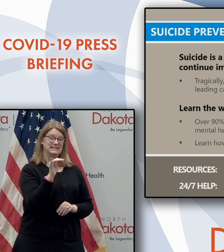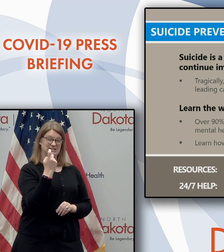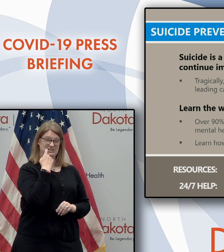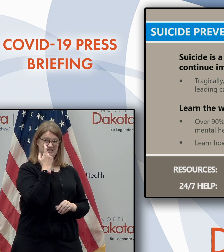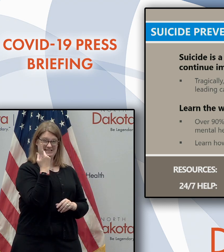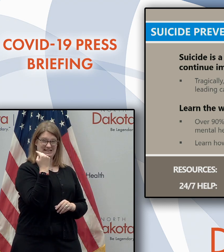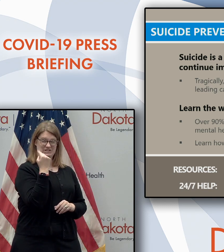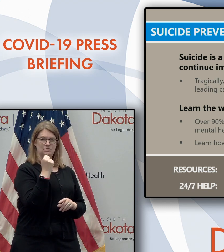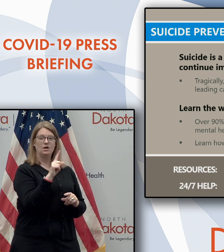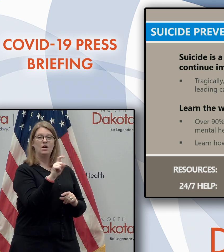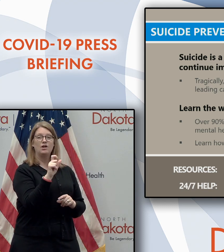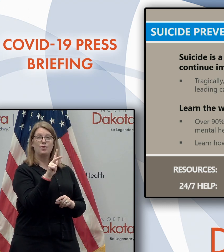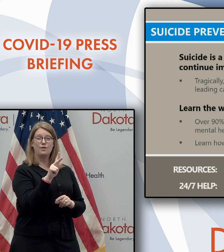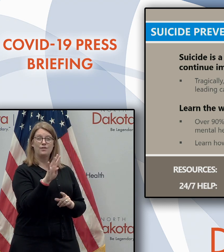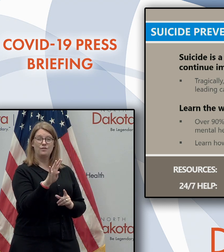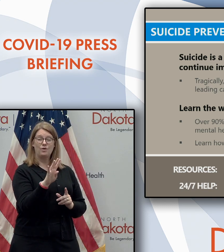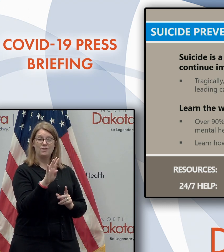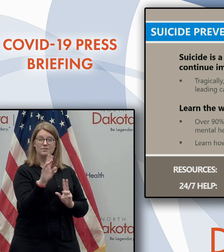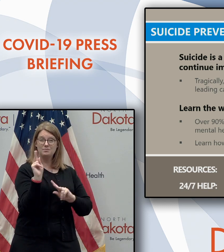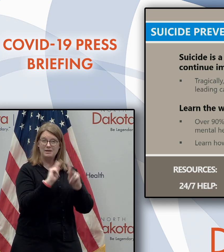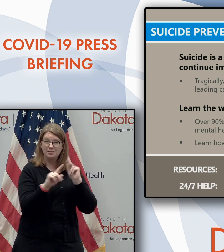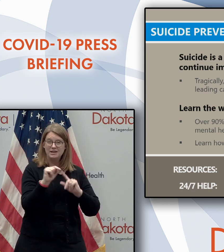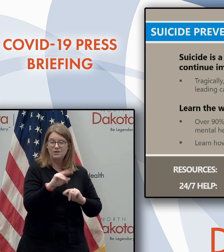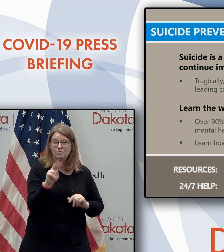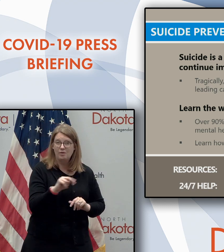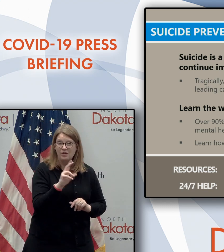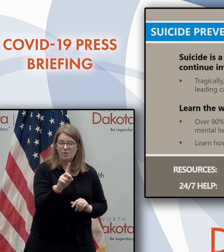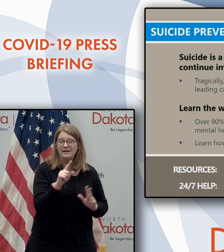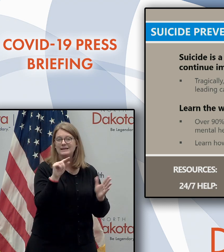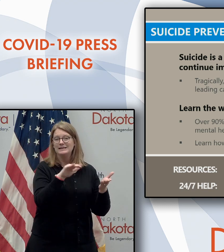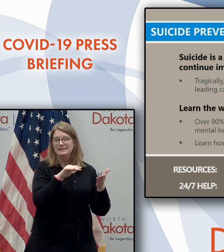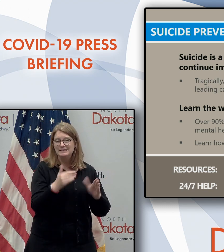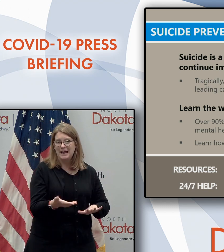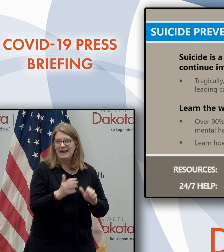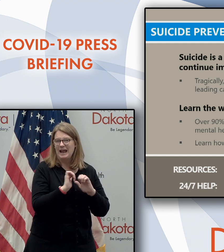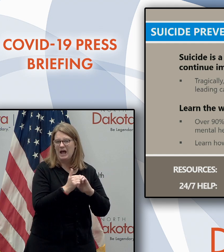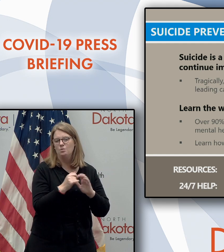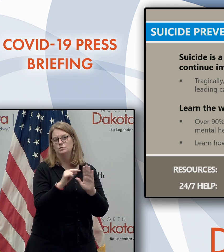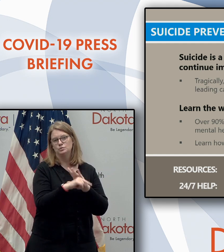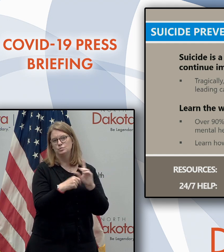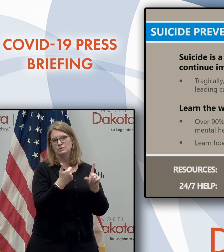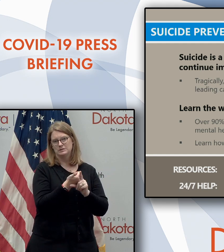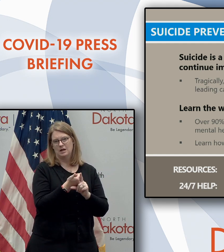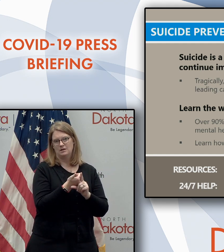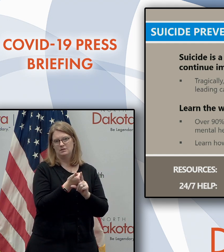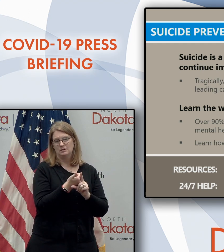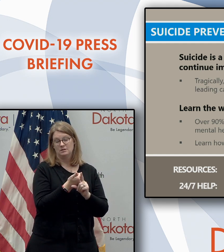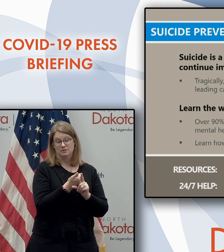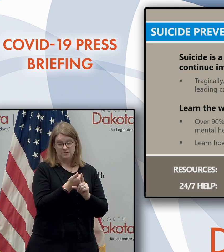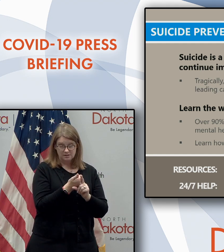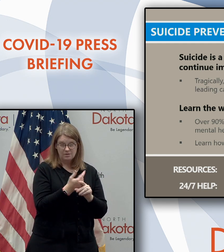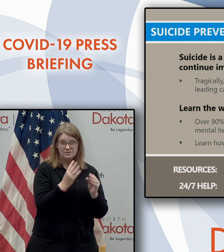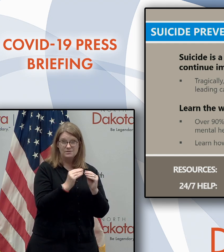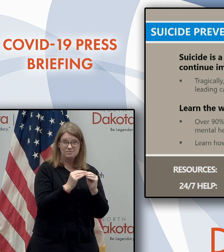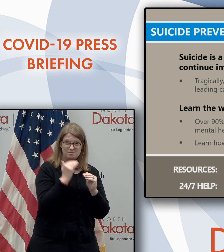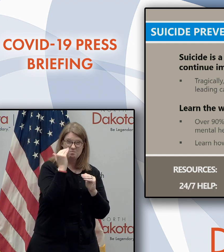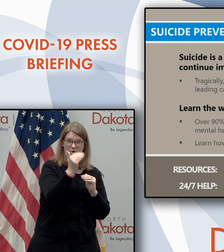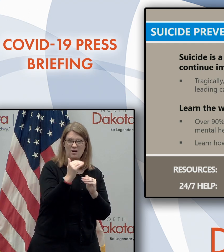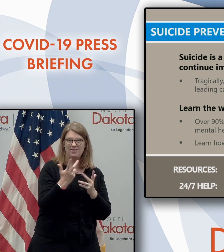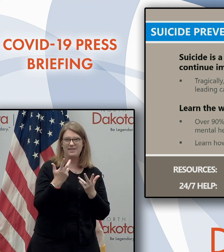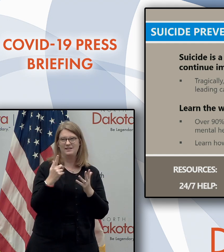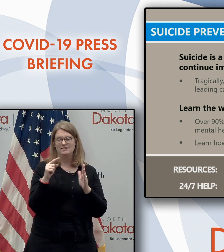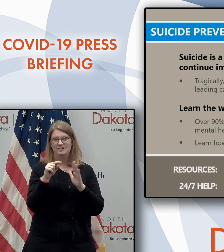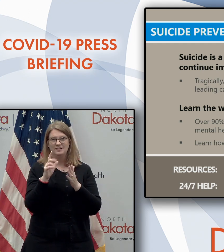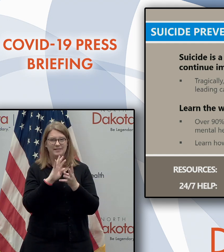year, 134 North Dakotans died by suicide, and again, which was more than the traffic deaths in North Dakota, more than the